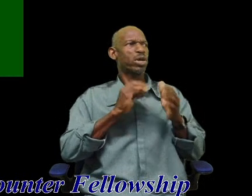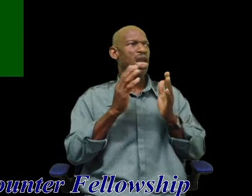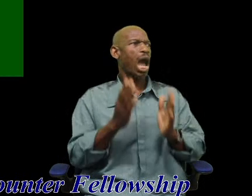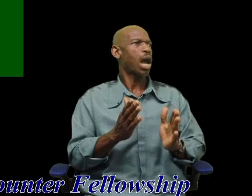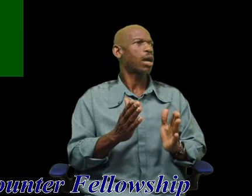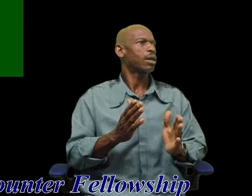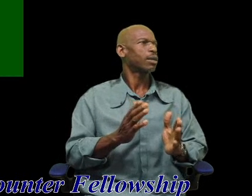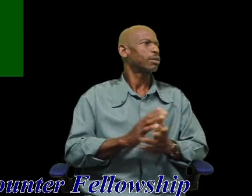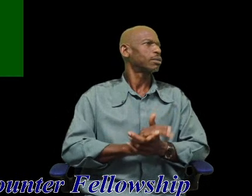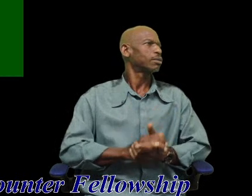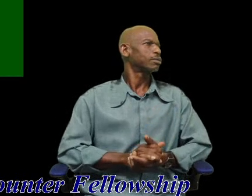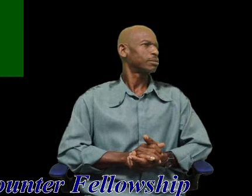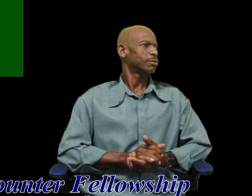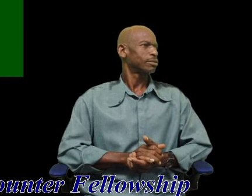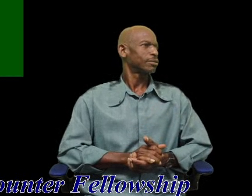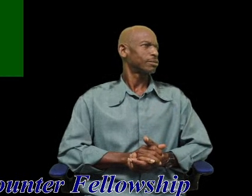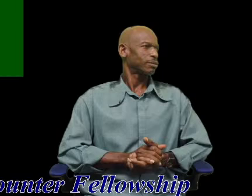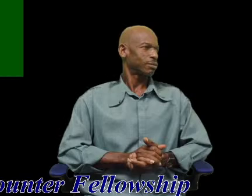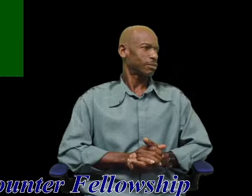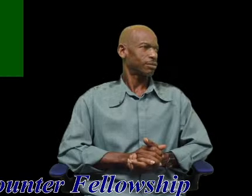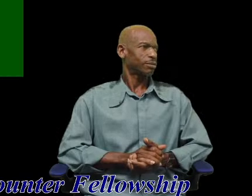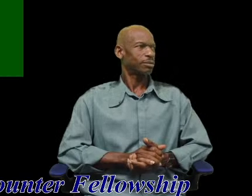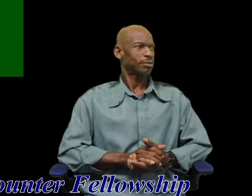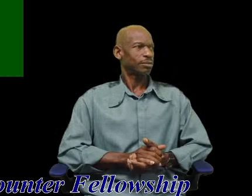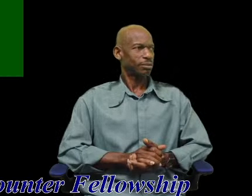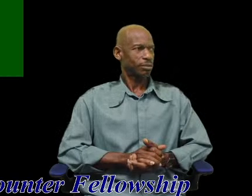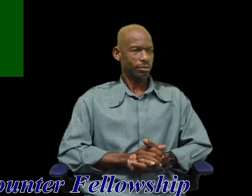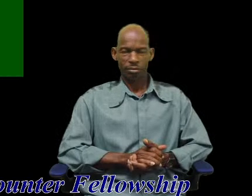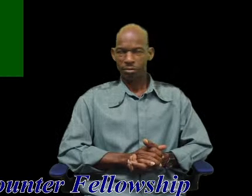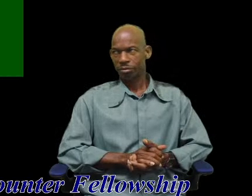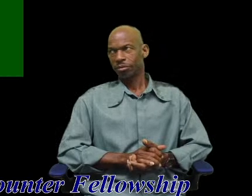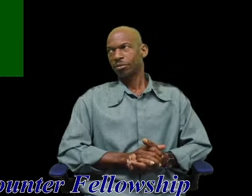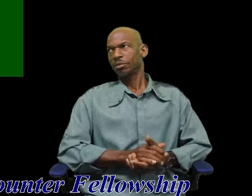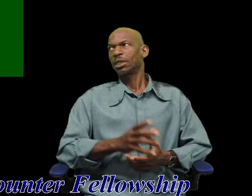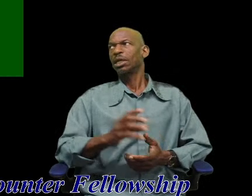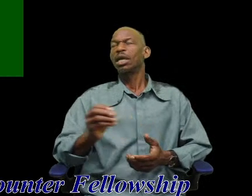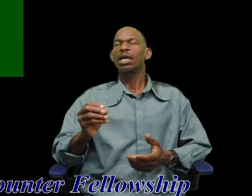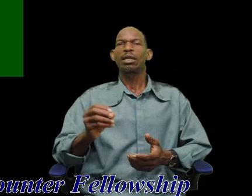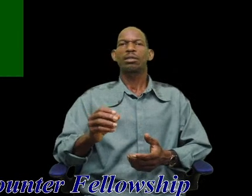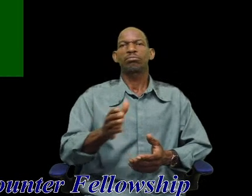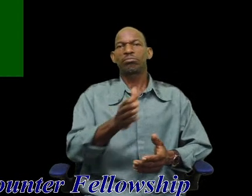and then we're looking at what is owned.